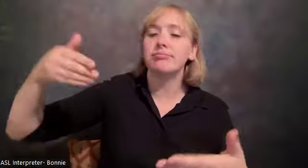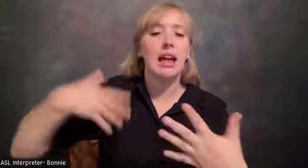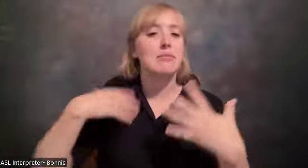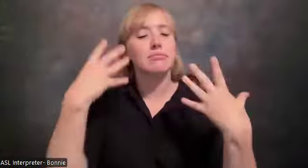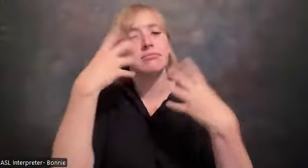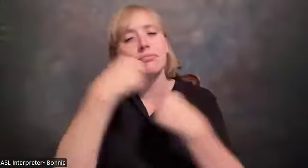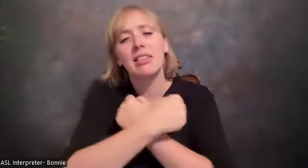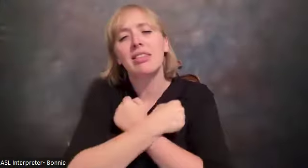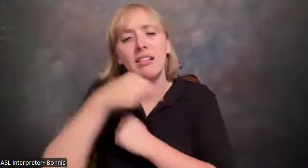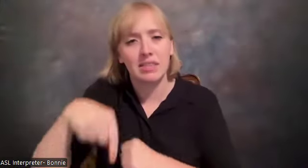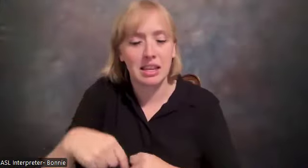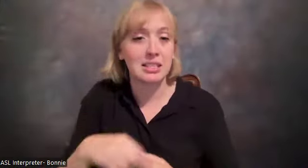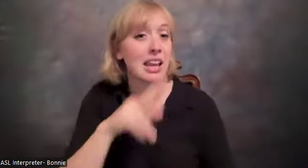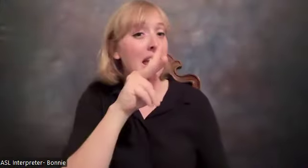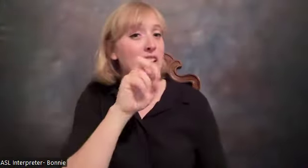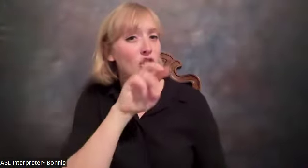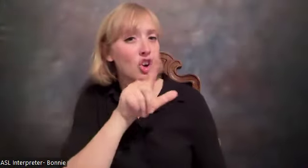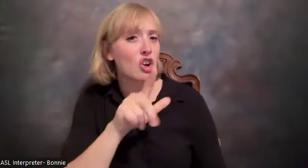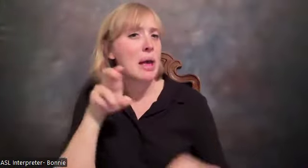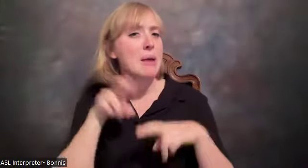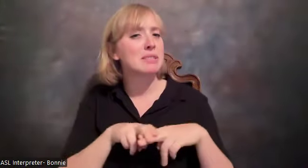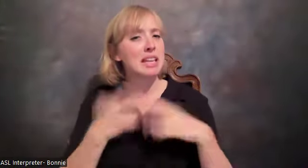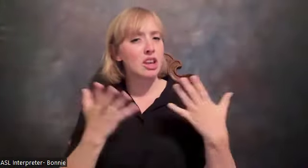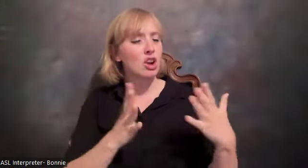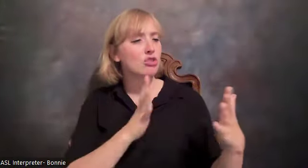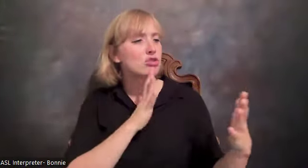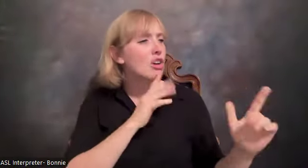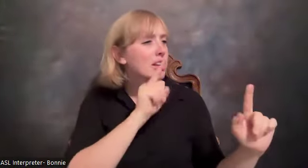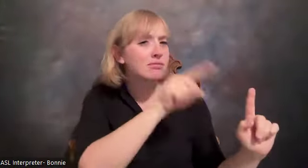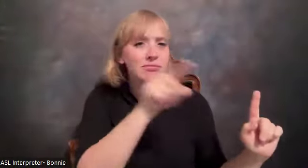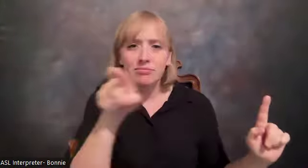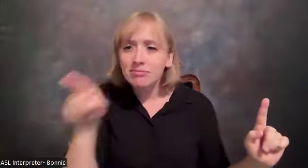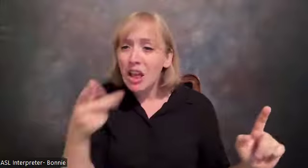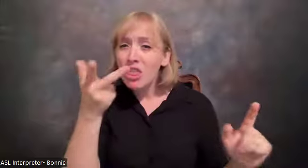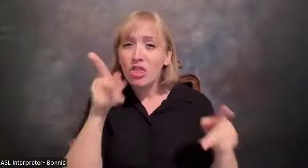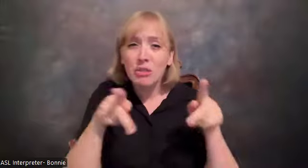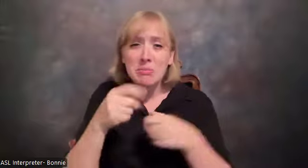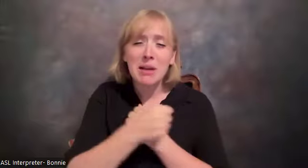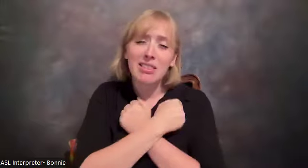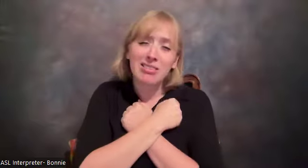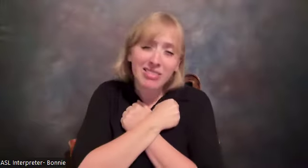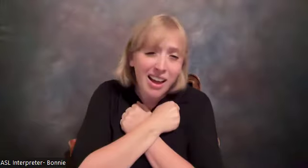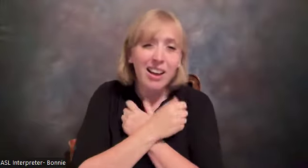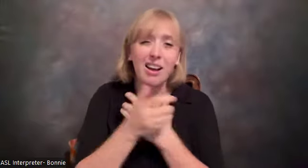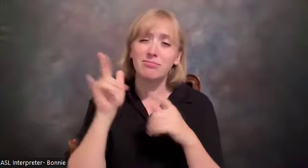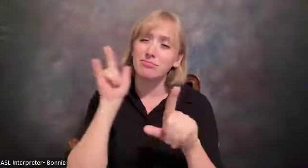it. And Carl, I'm sitting here speaking with 3 of the people I love the most in the world.